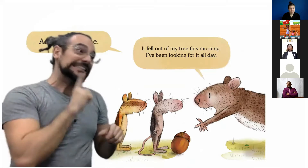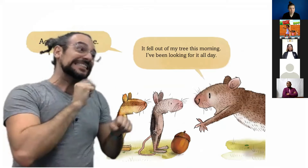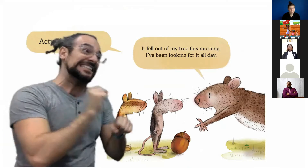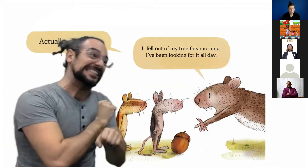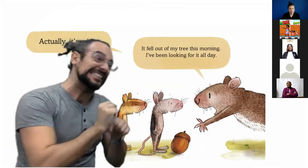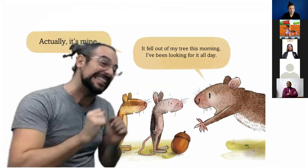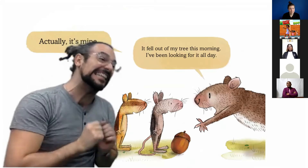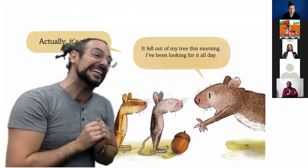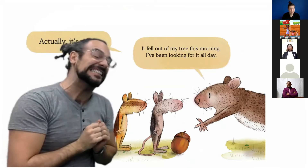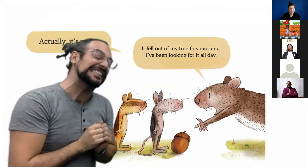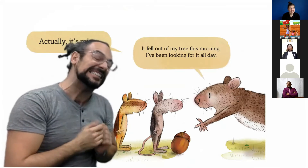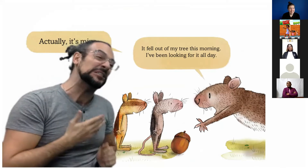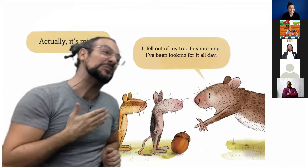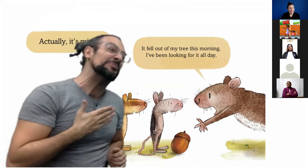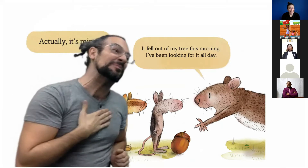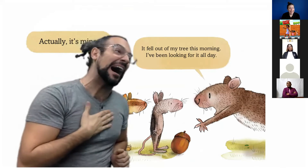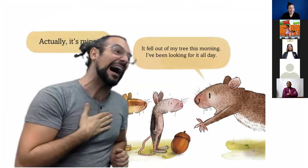And another creature came in and said,